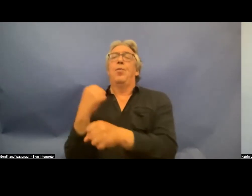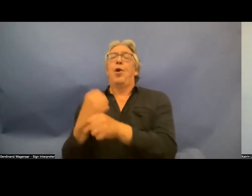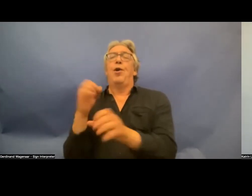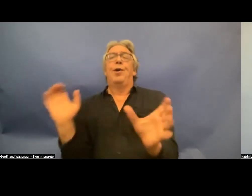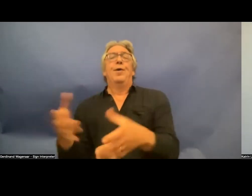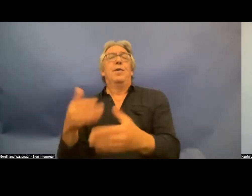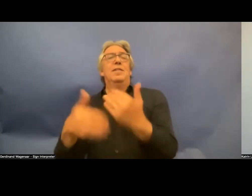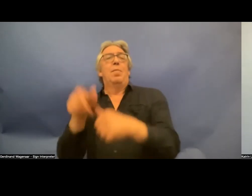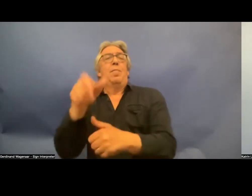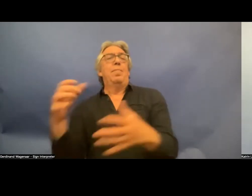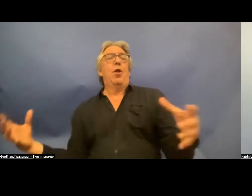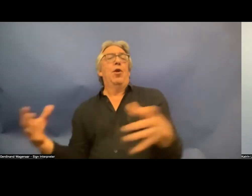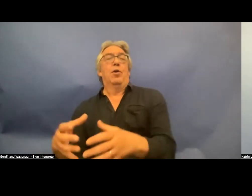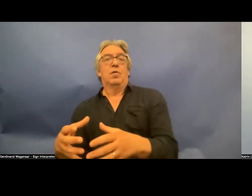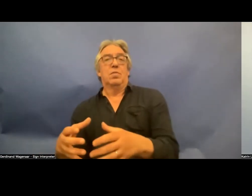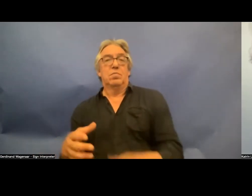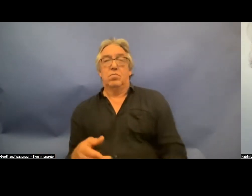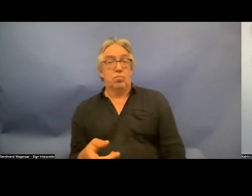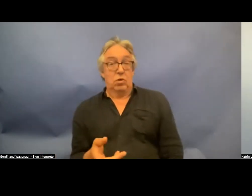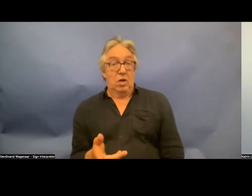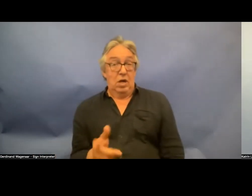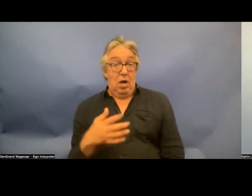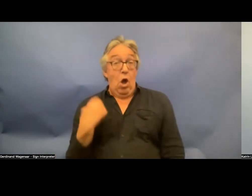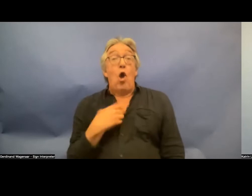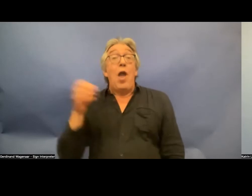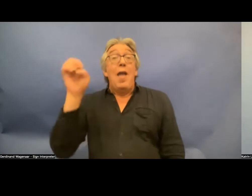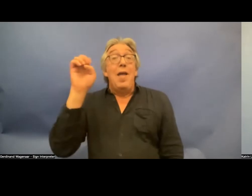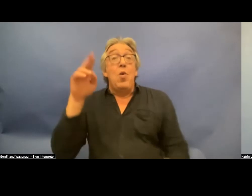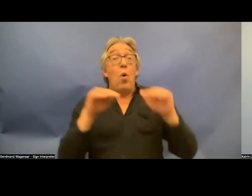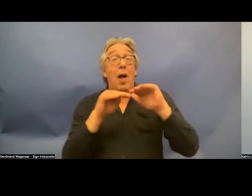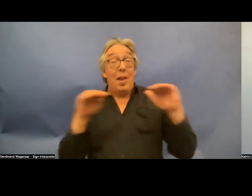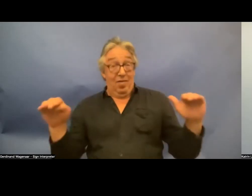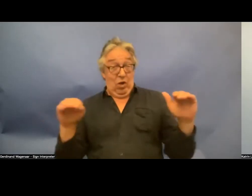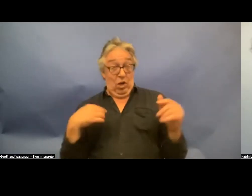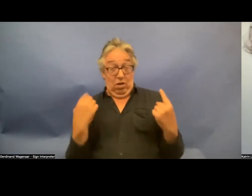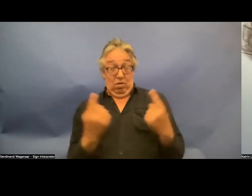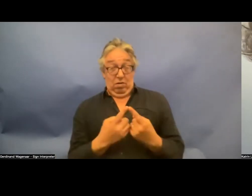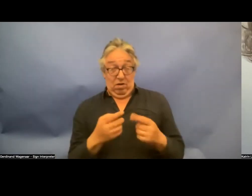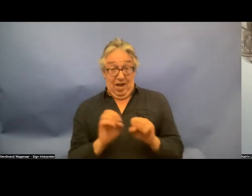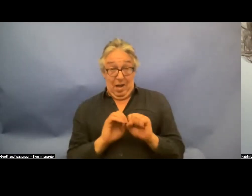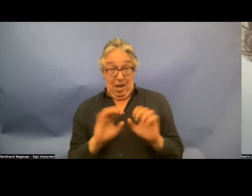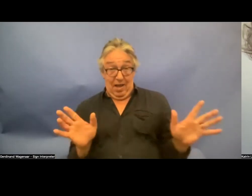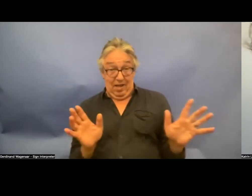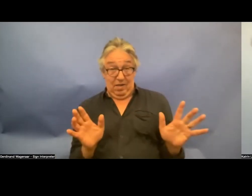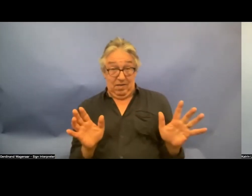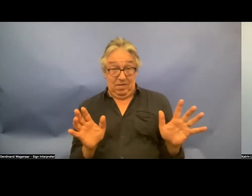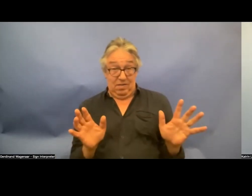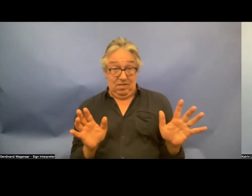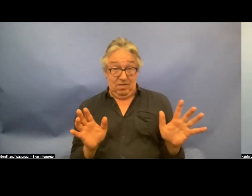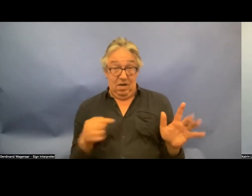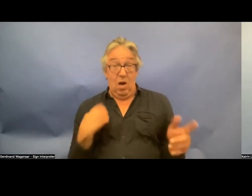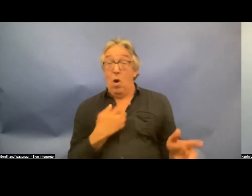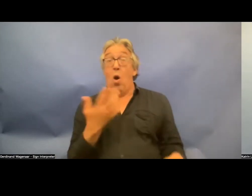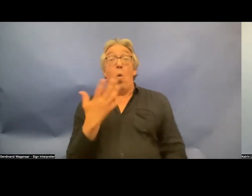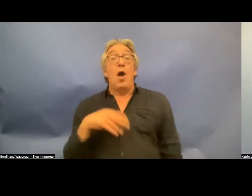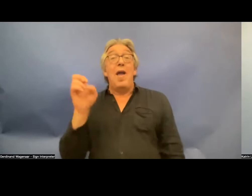to institutions, sheltered workshops, kind of that, who are against the Article 27. That